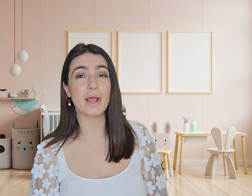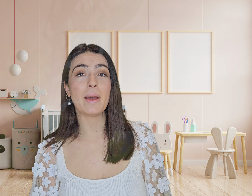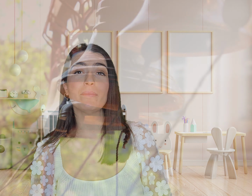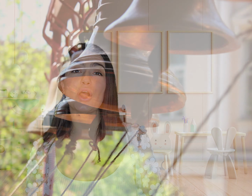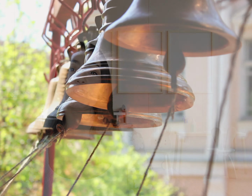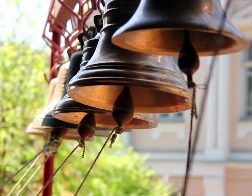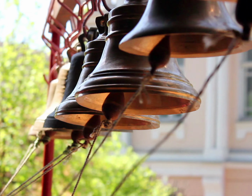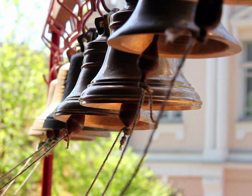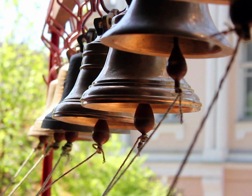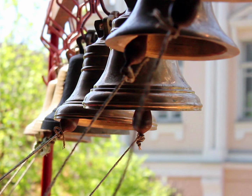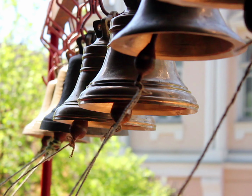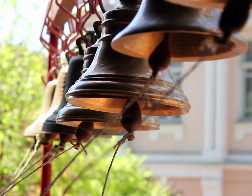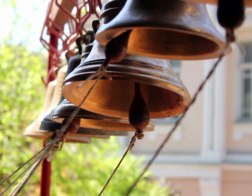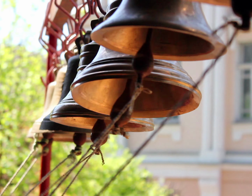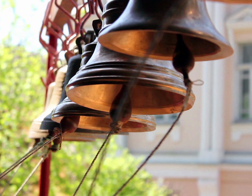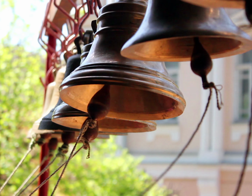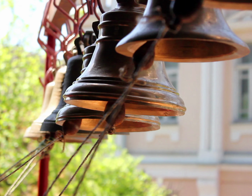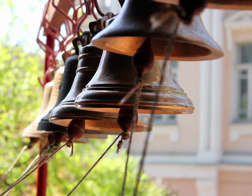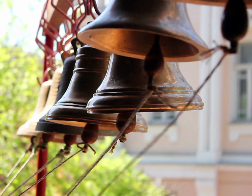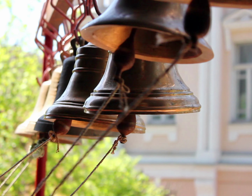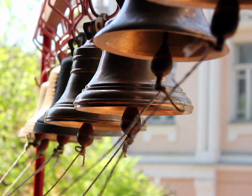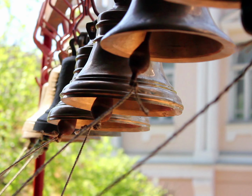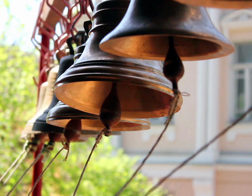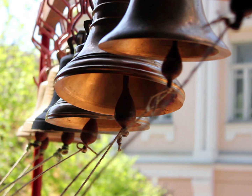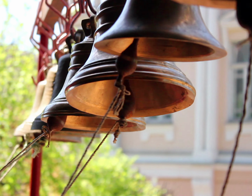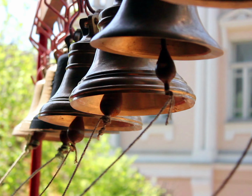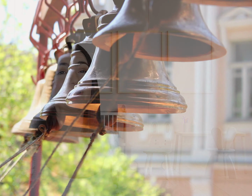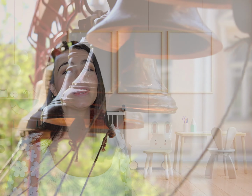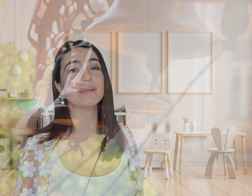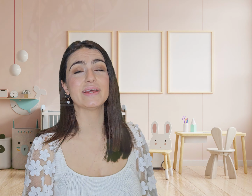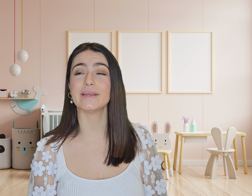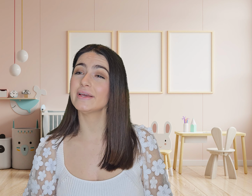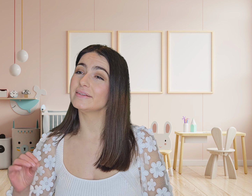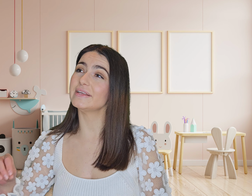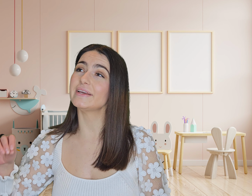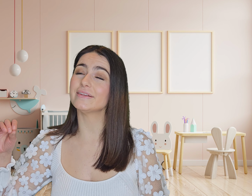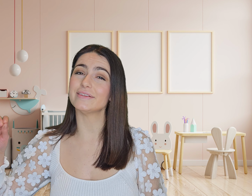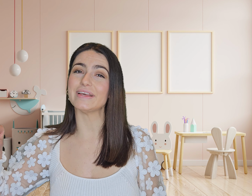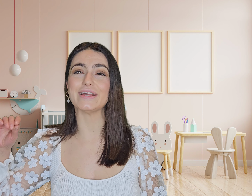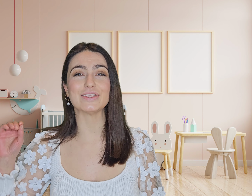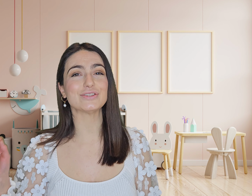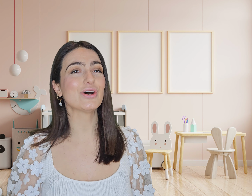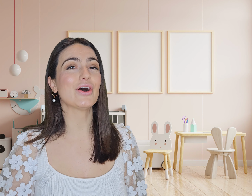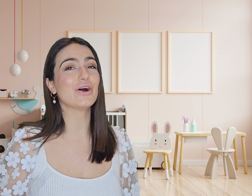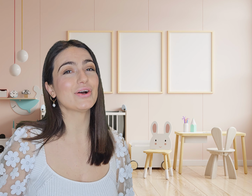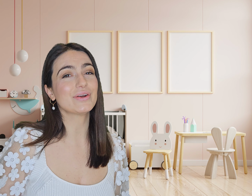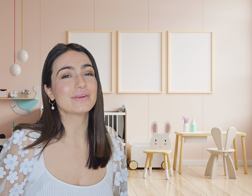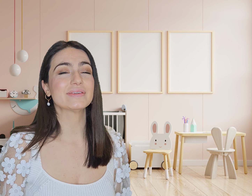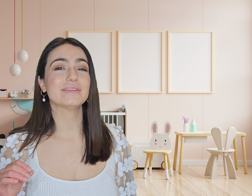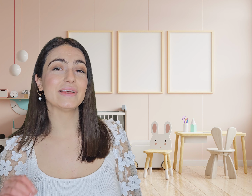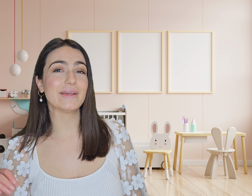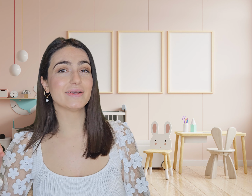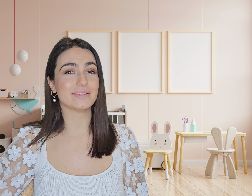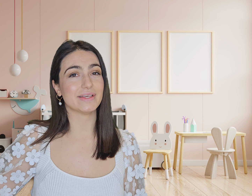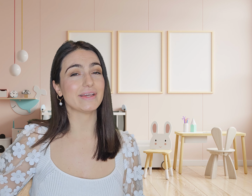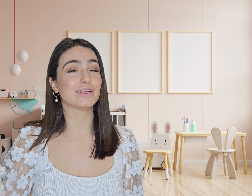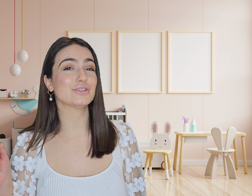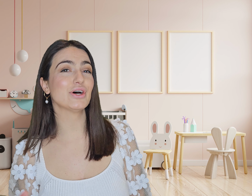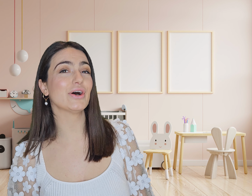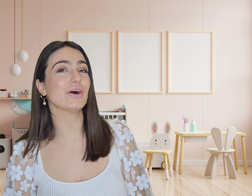morning bells are ringing morning bells are ringing ding ding dong ding ding dong